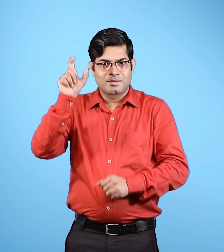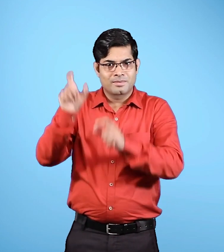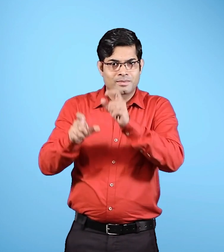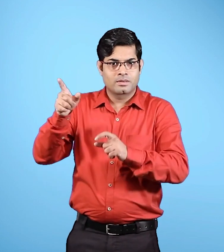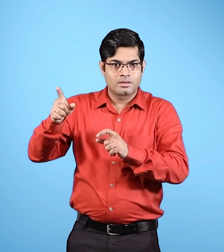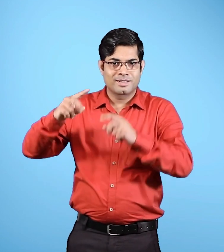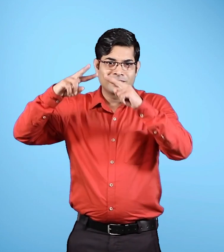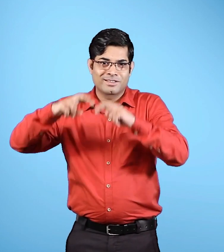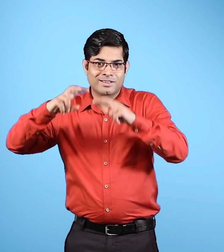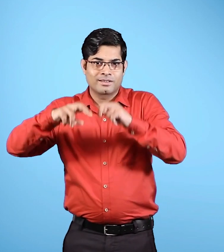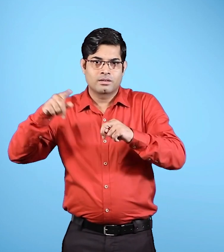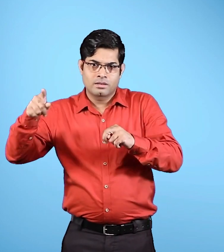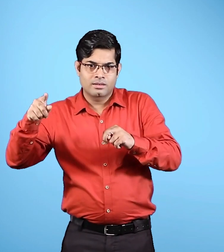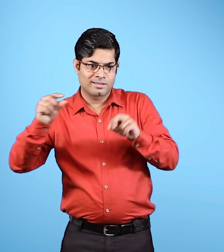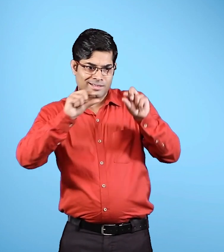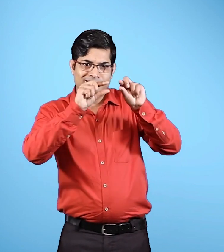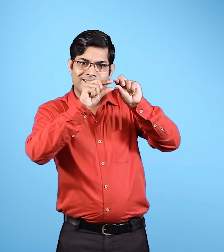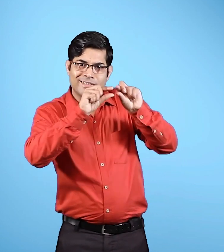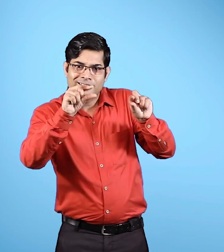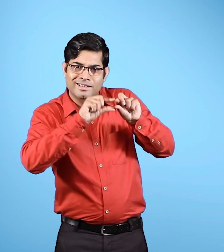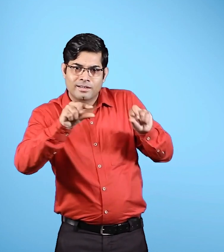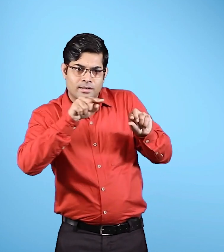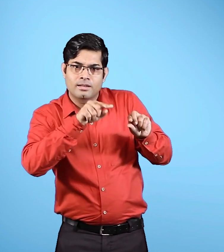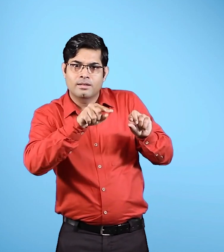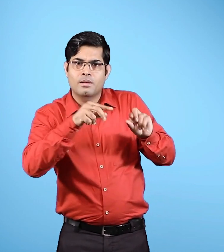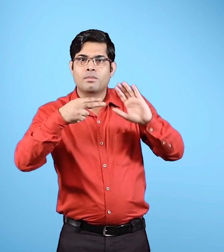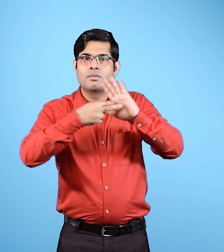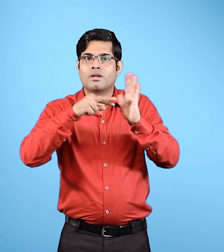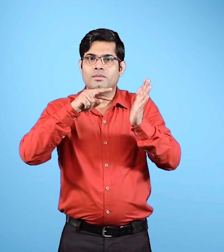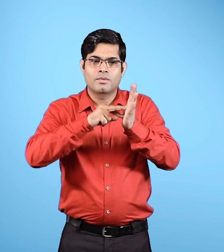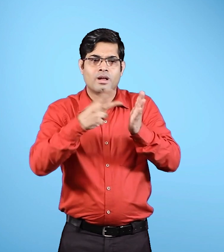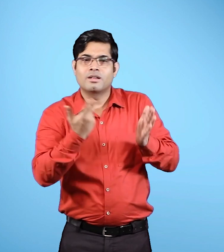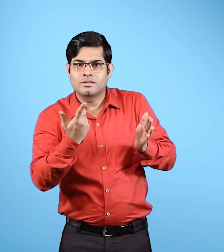So, how do scholars understand what was inscribed?